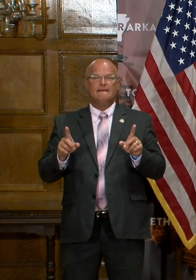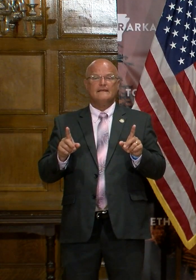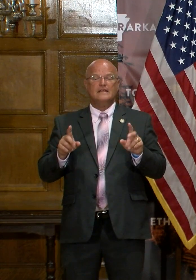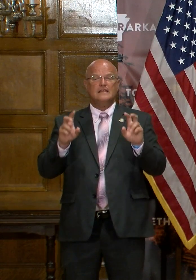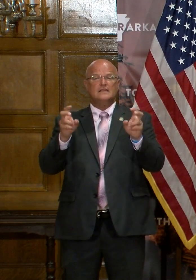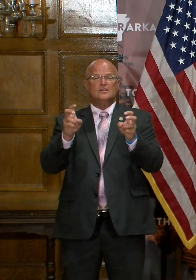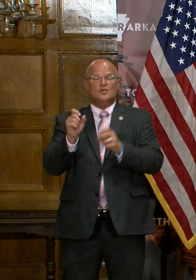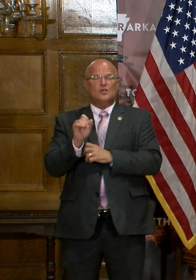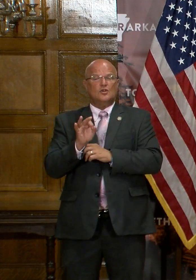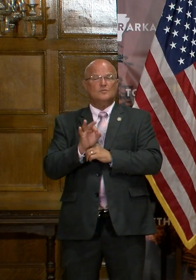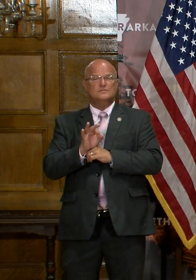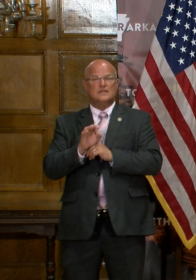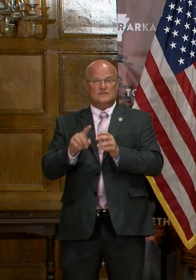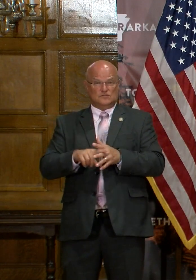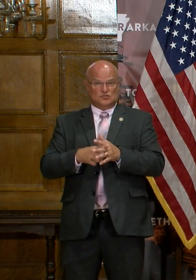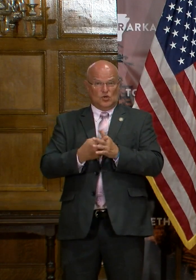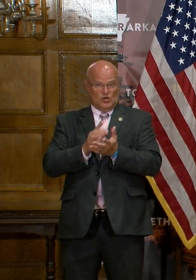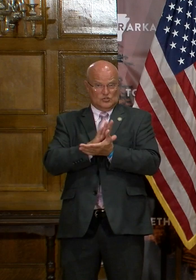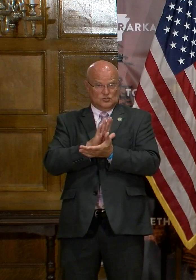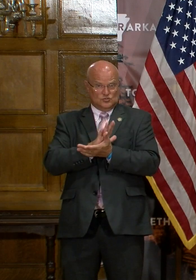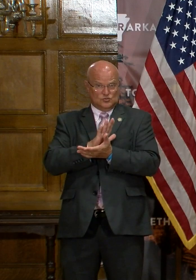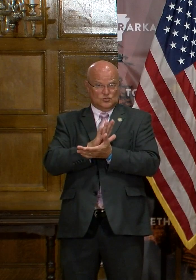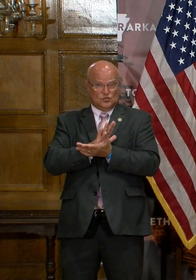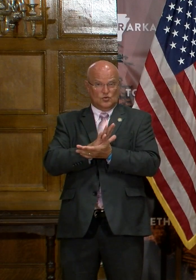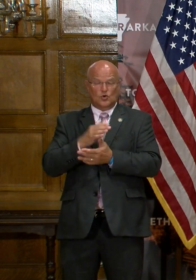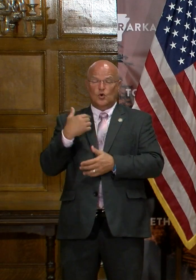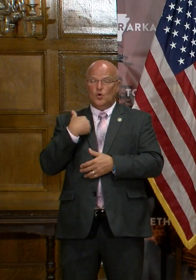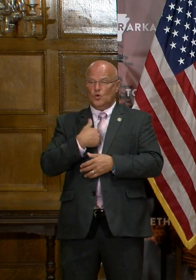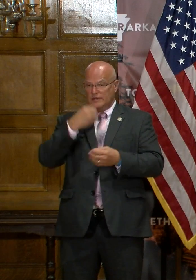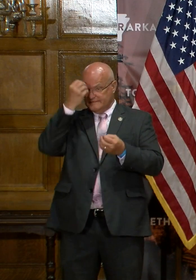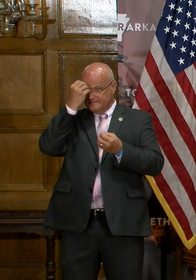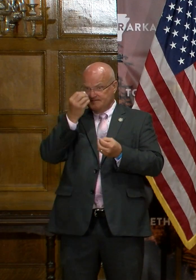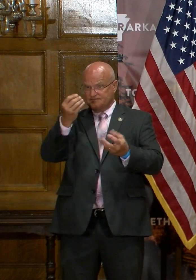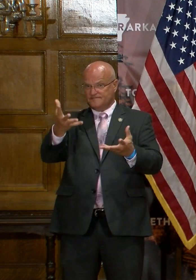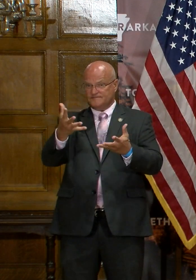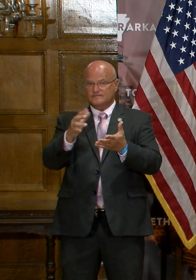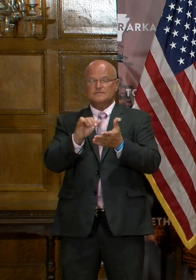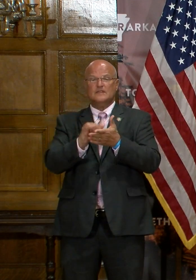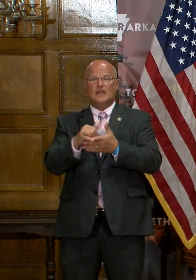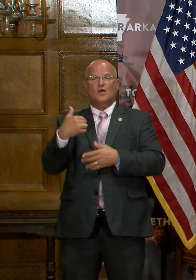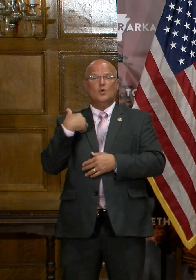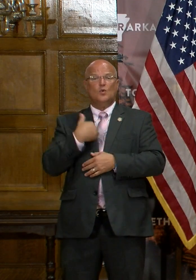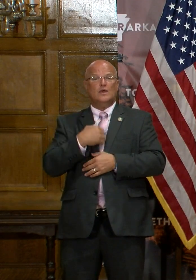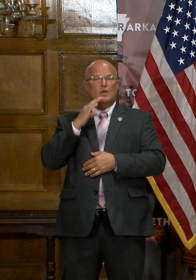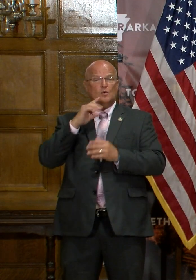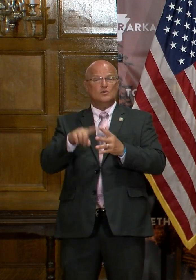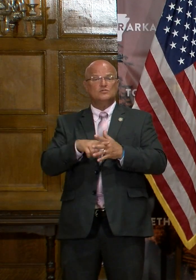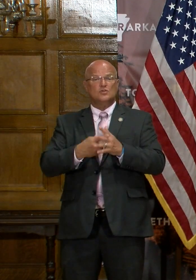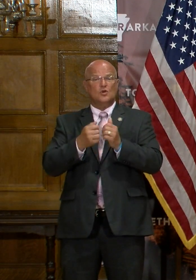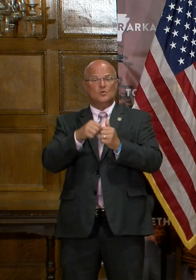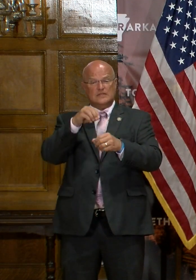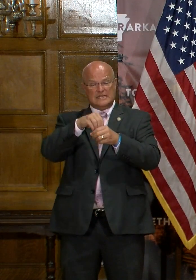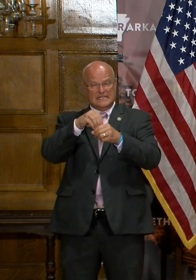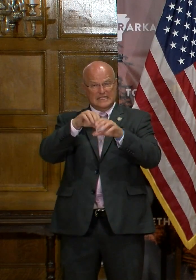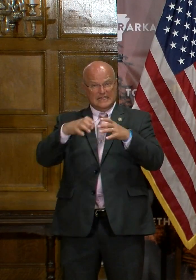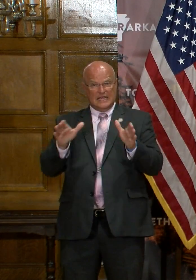In terms of starting school, we've indicated that we're going to start with inline classroom. We hope that we